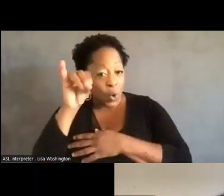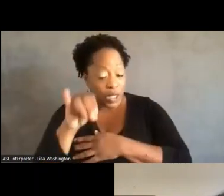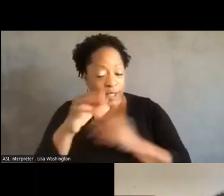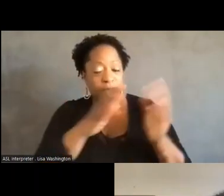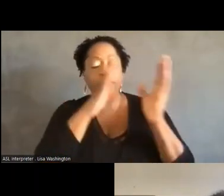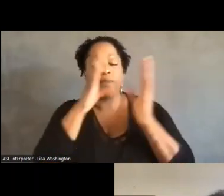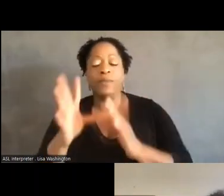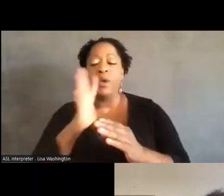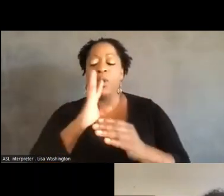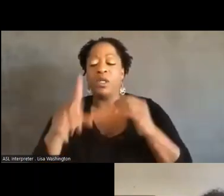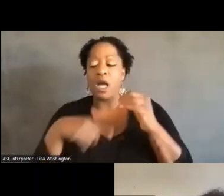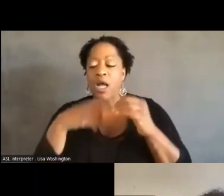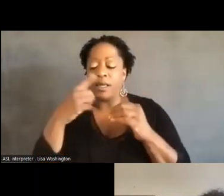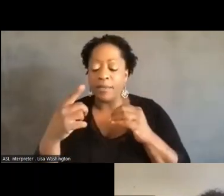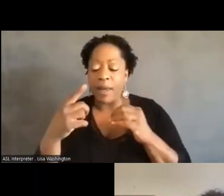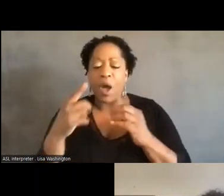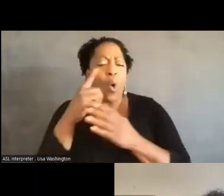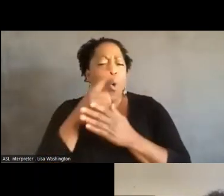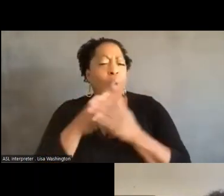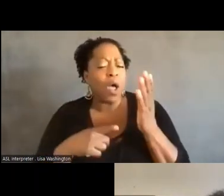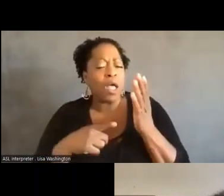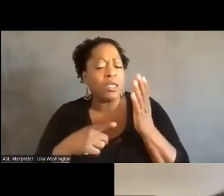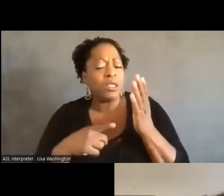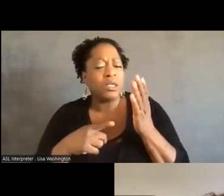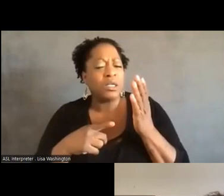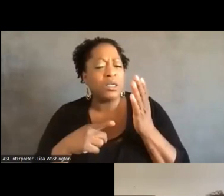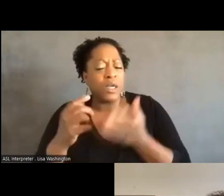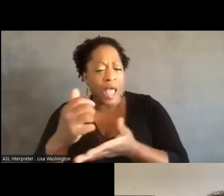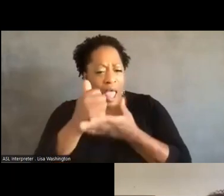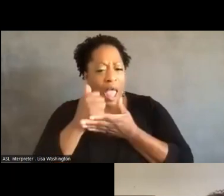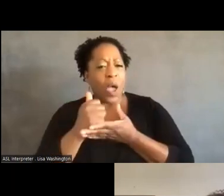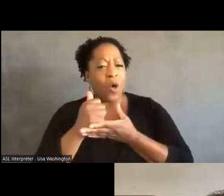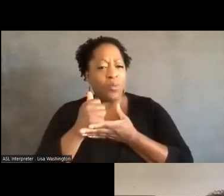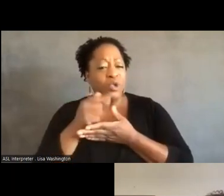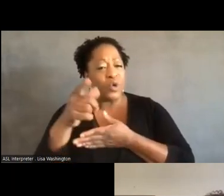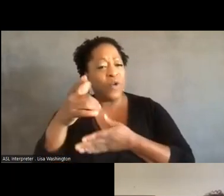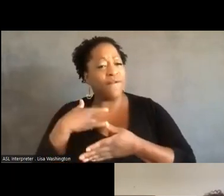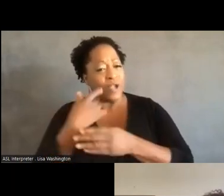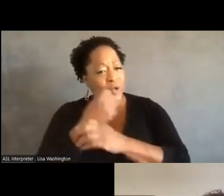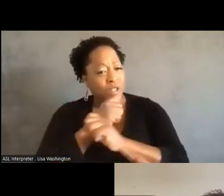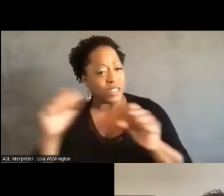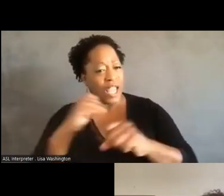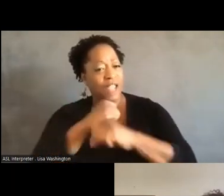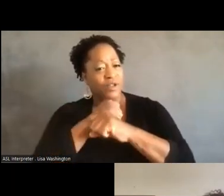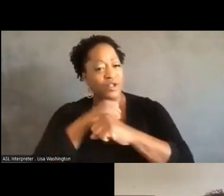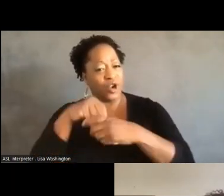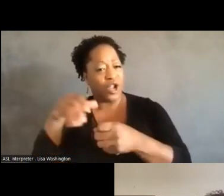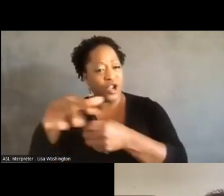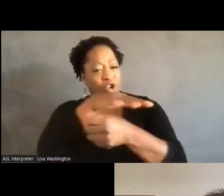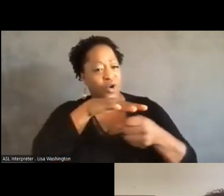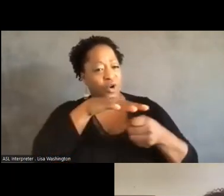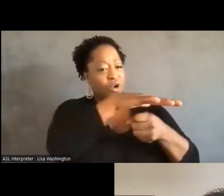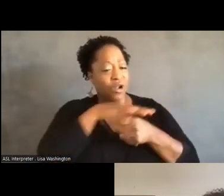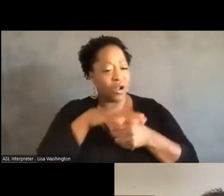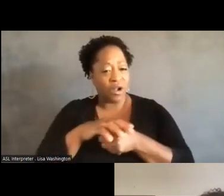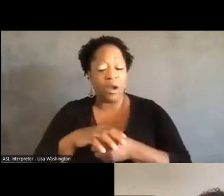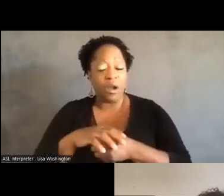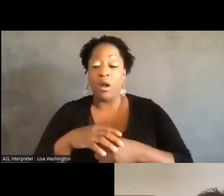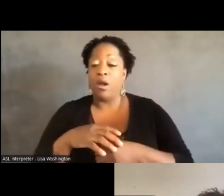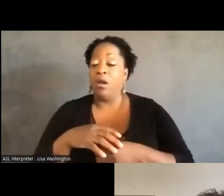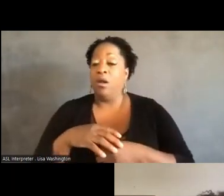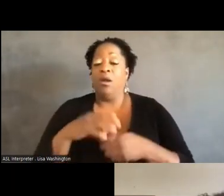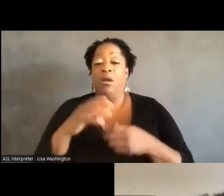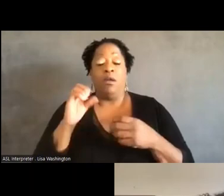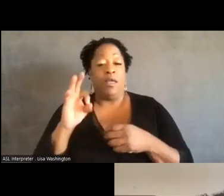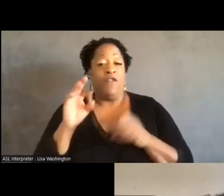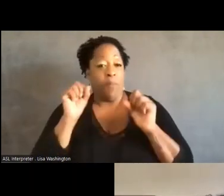about what, what helped them feel safe and secure in their neighborhoods. If there were things like that,